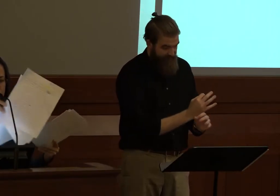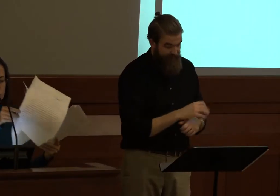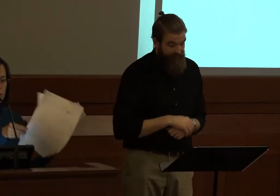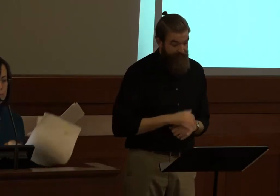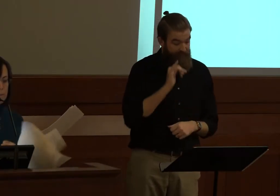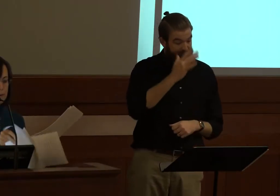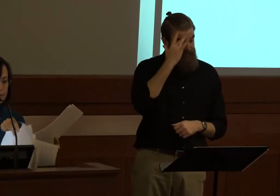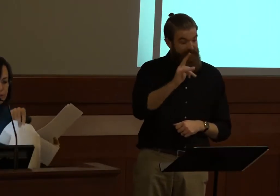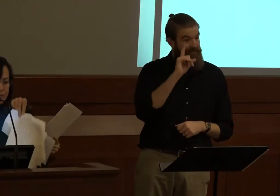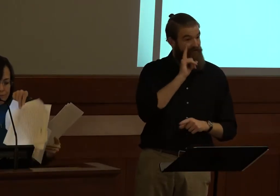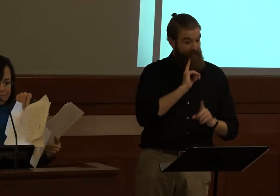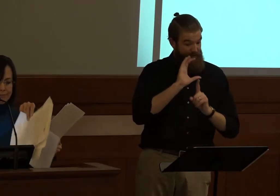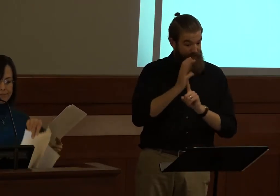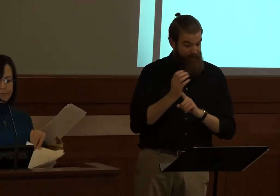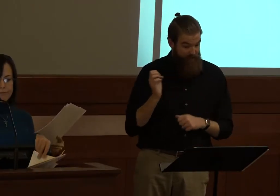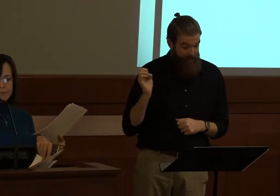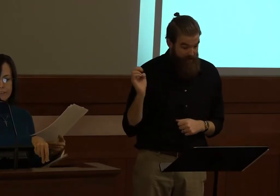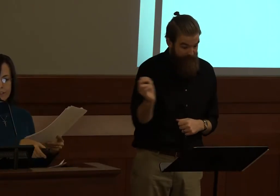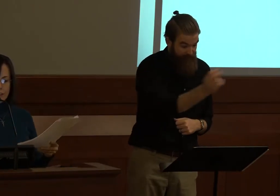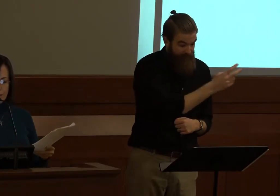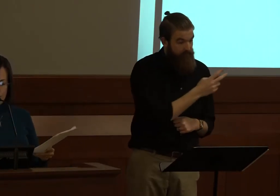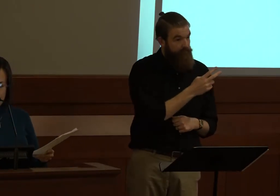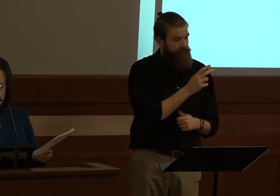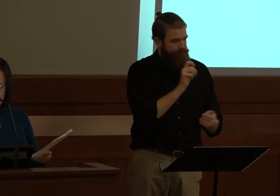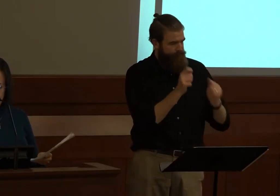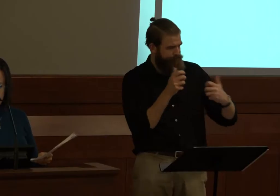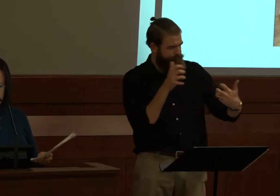Losing control of my papers.